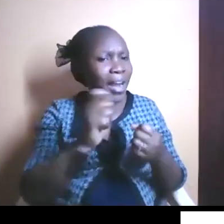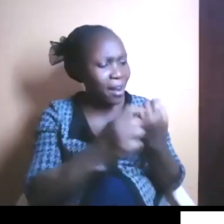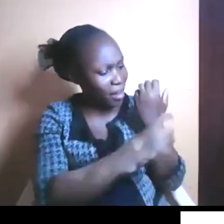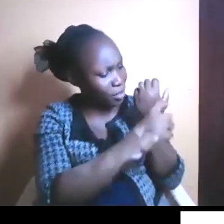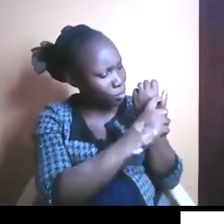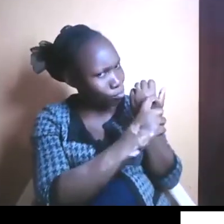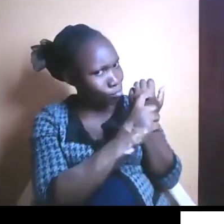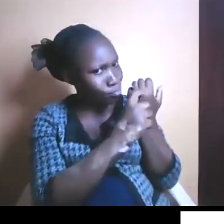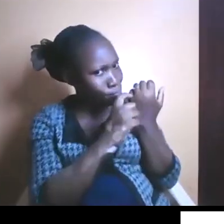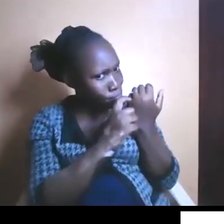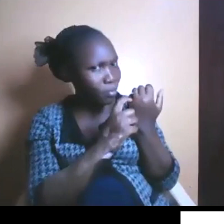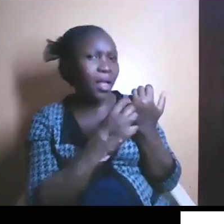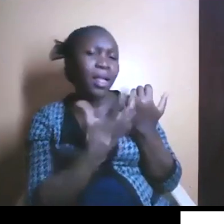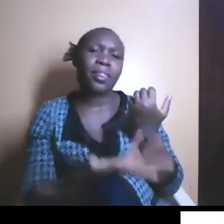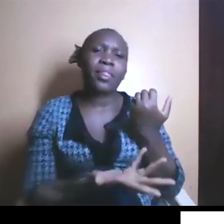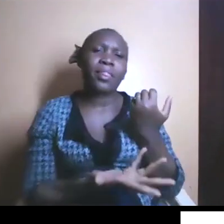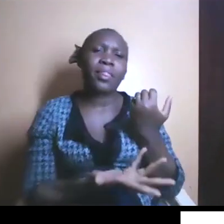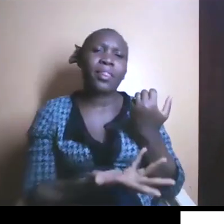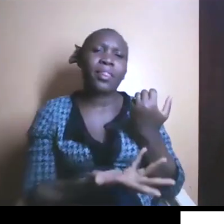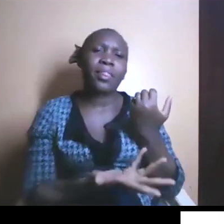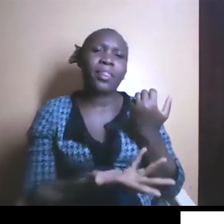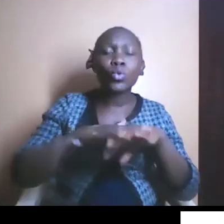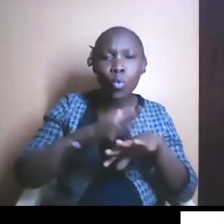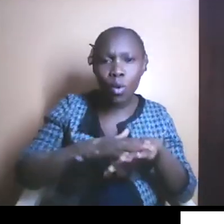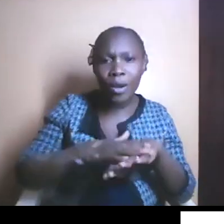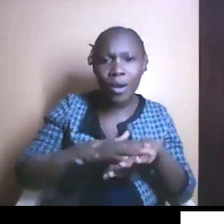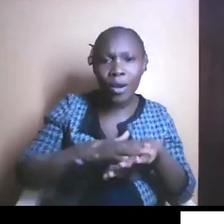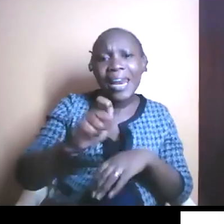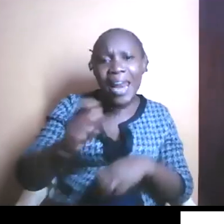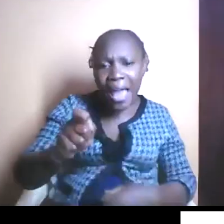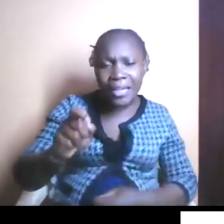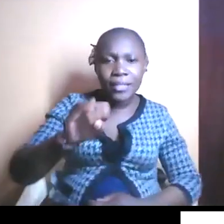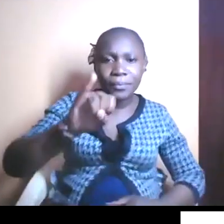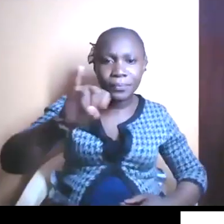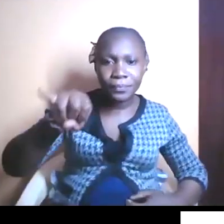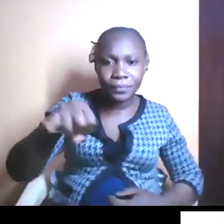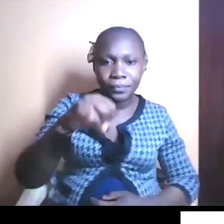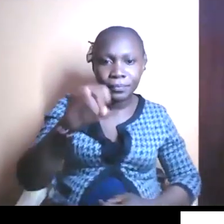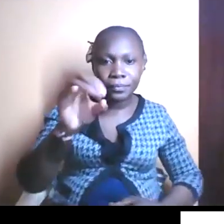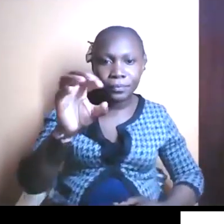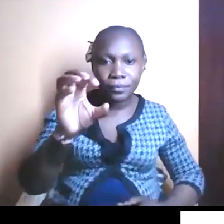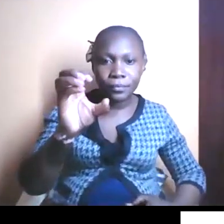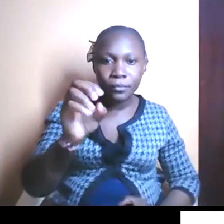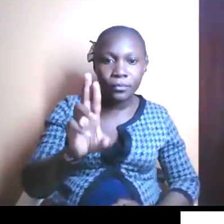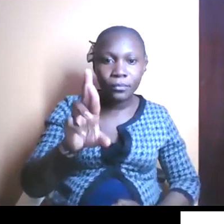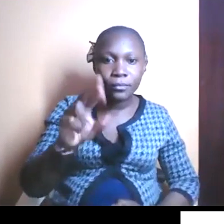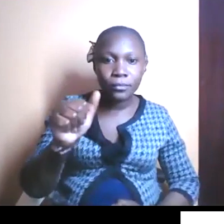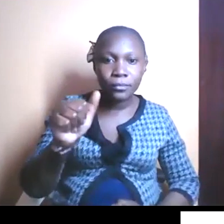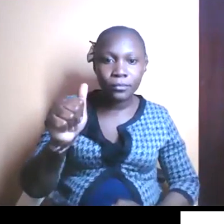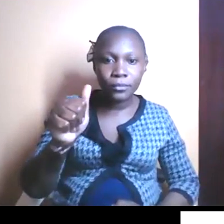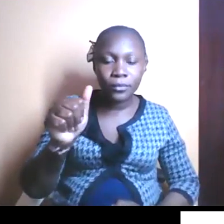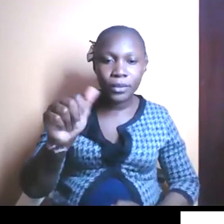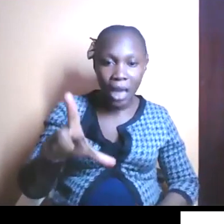especially on difficult days. Write a journal. Journaling is a very important skill. I always recommend to other people, to